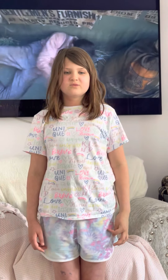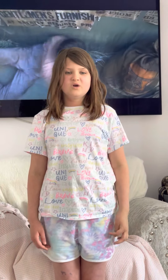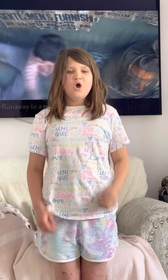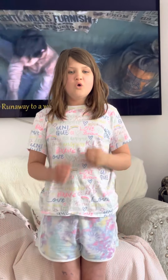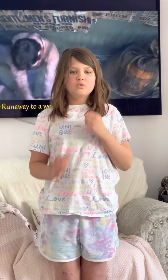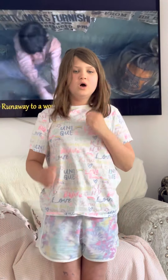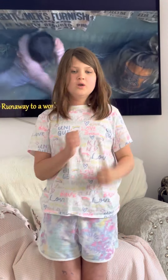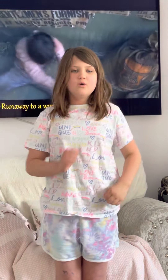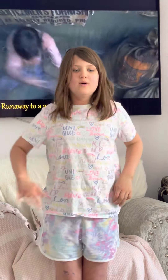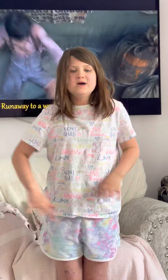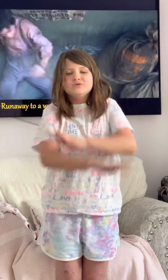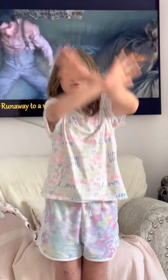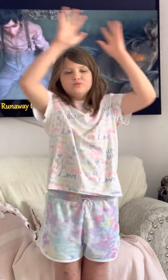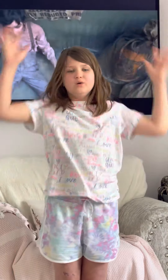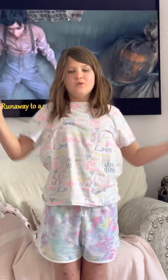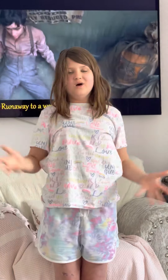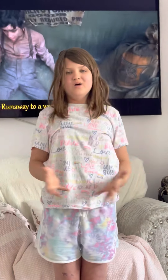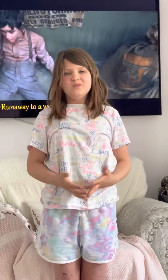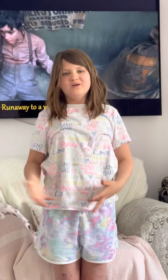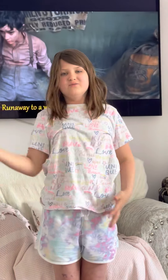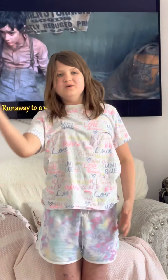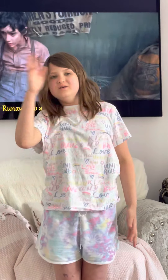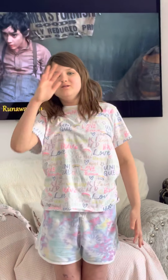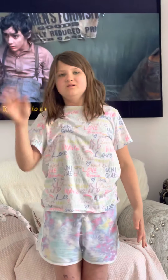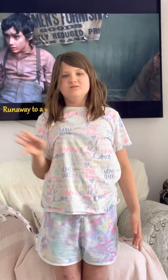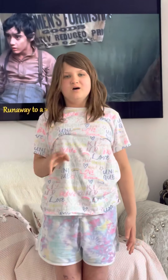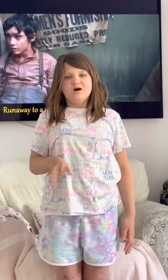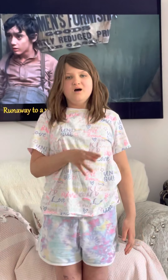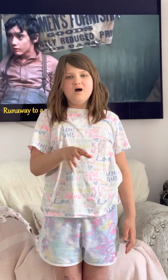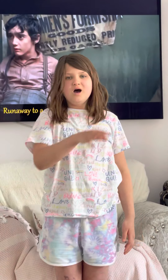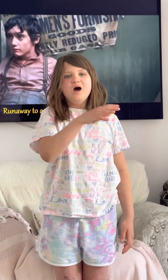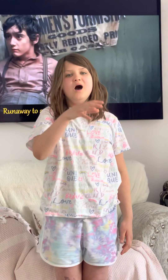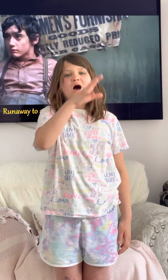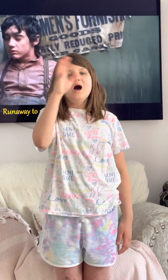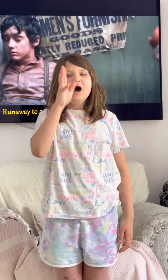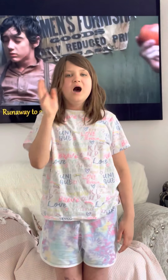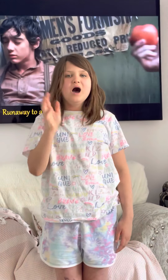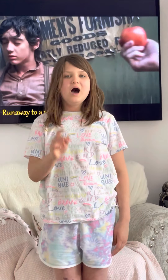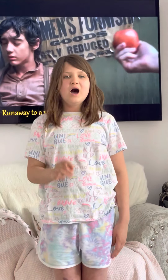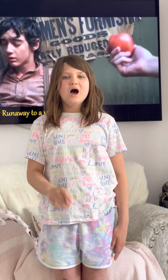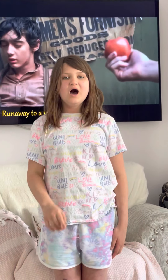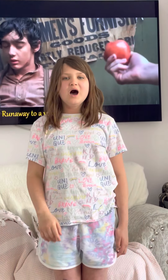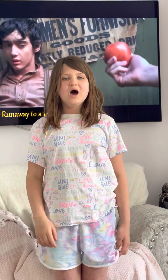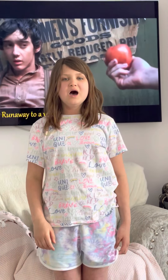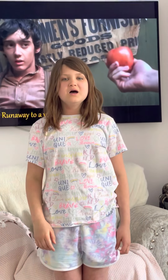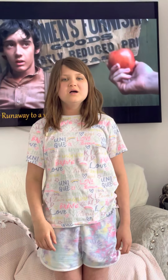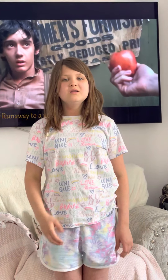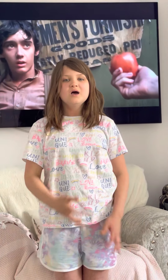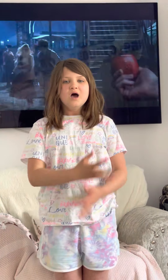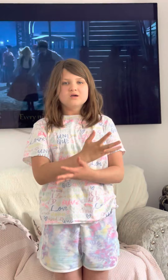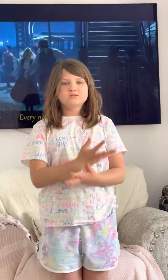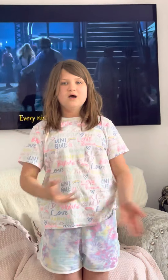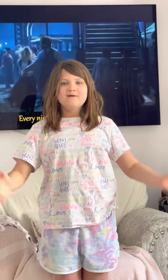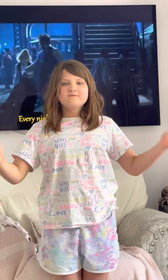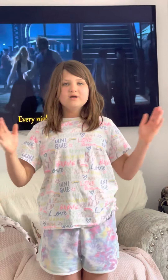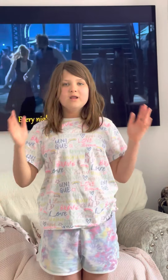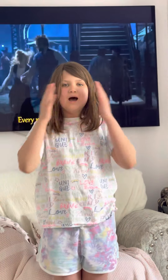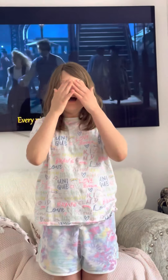I don't care,